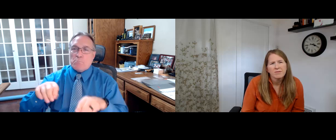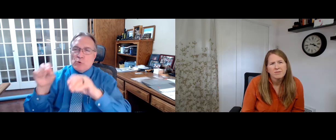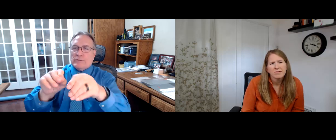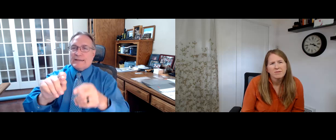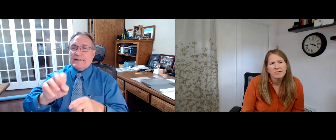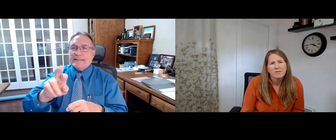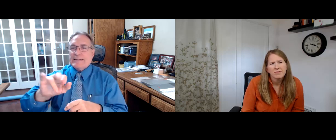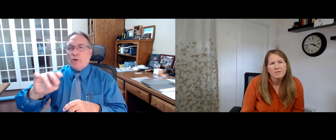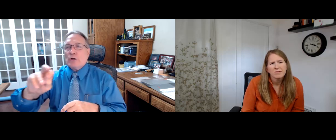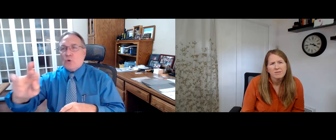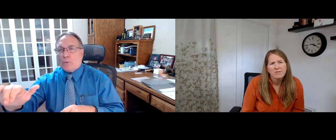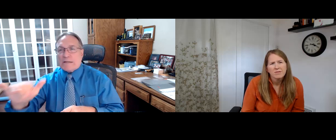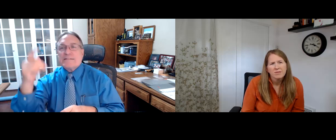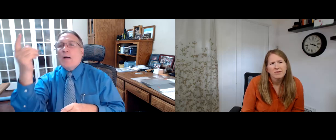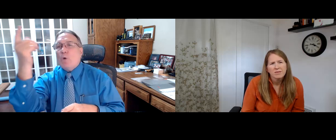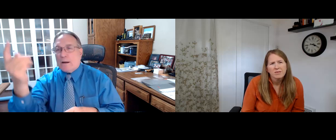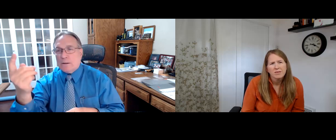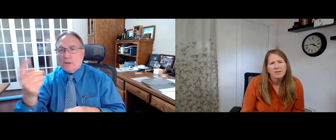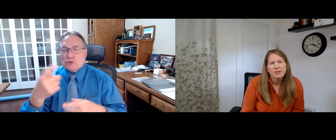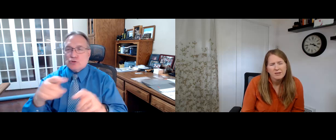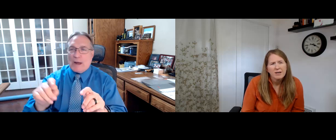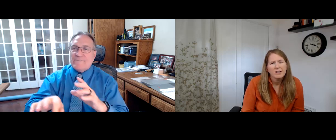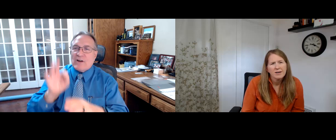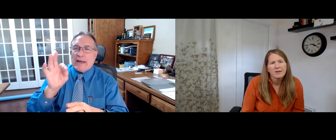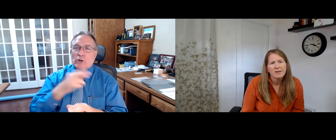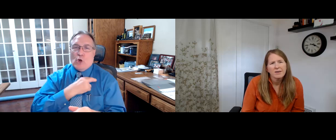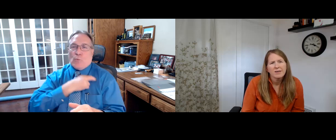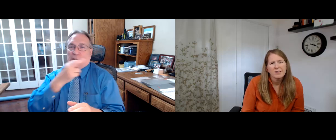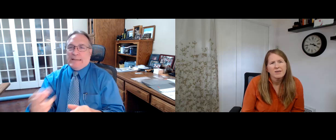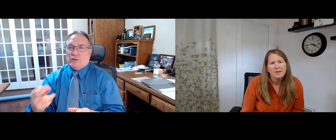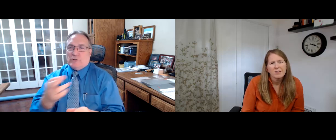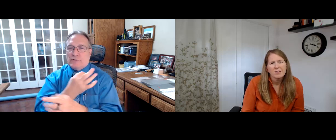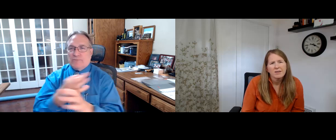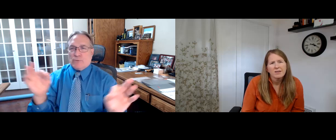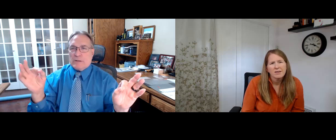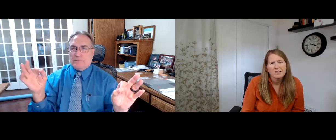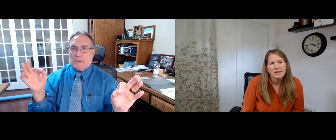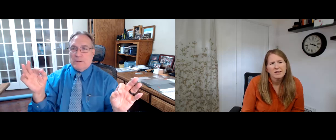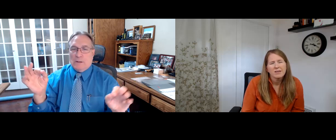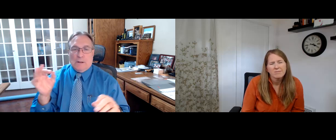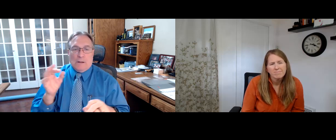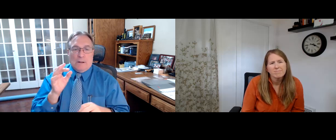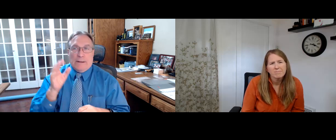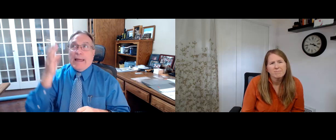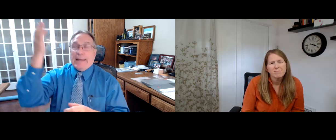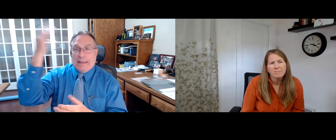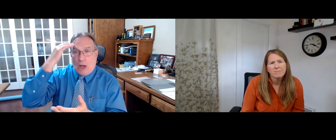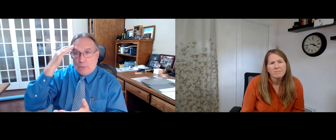move to the territory somewhere to try to find religious freedom. He